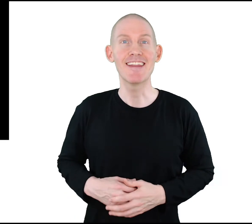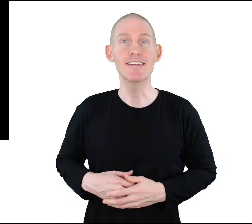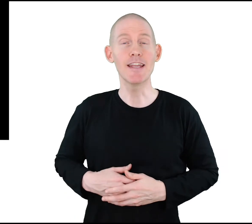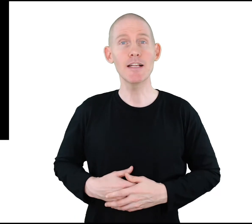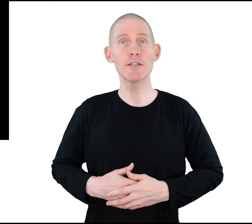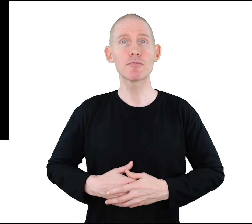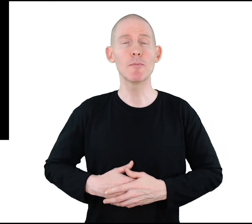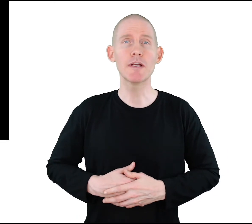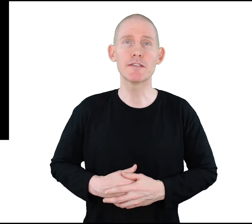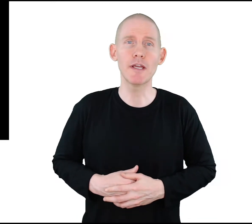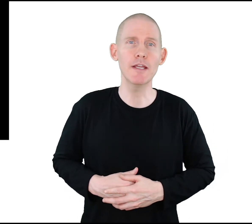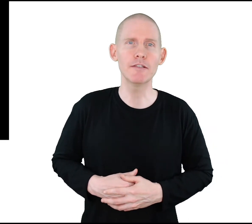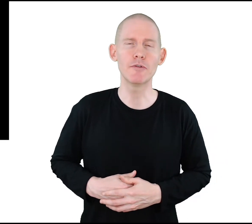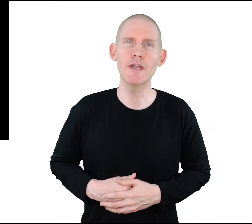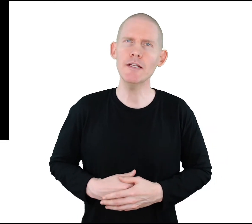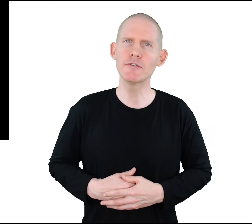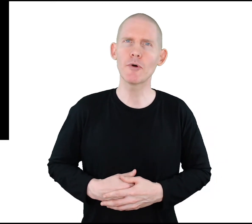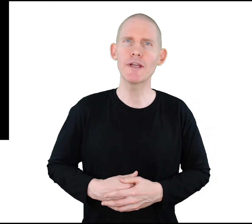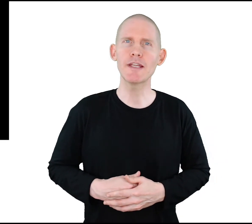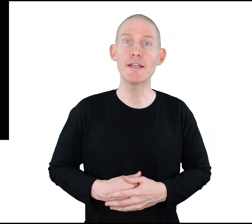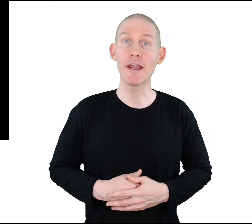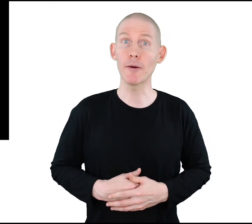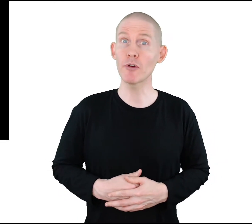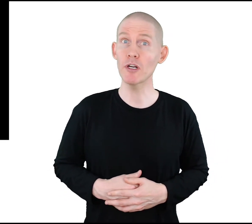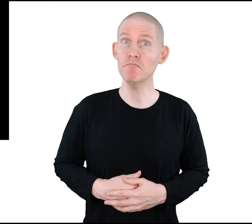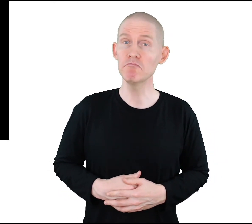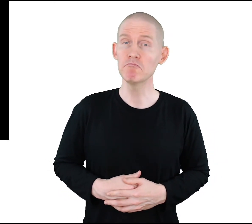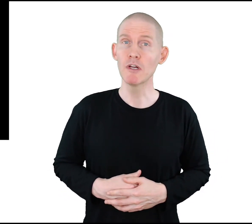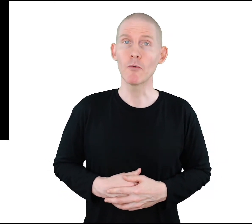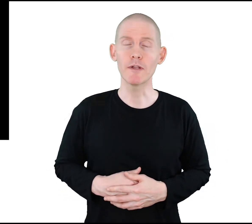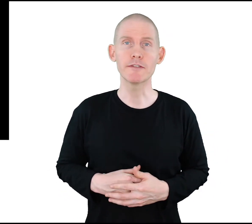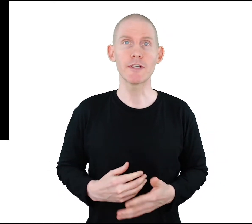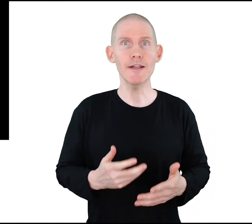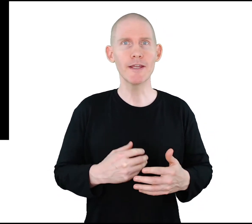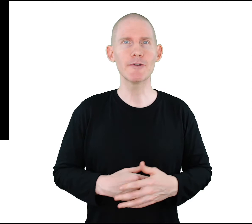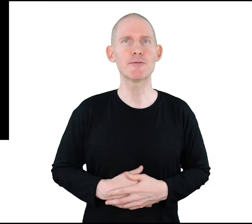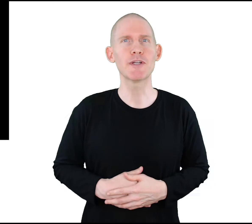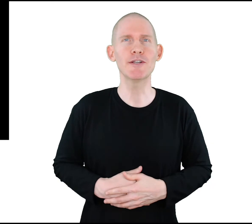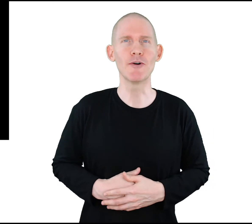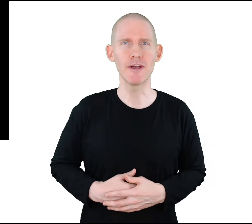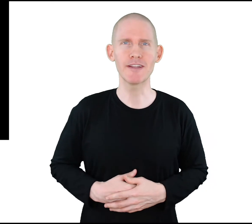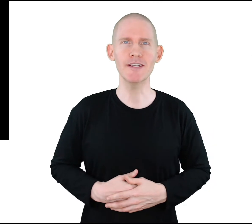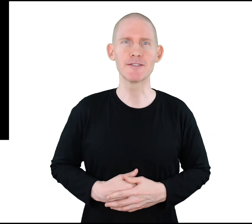In English, we might say, do they enjoy eating hamburger? Well, in sign language, we can go like this.